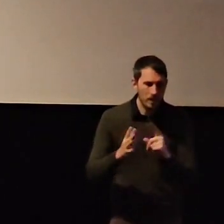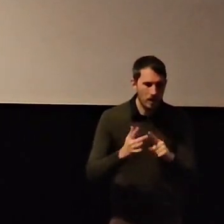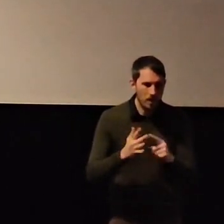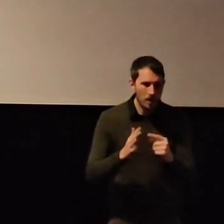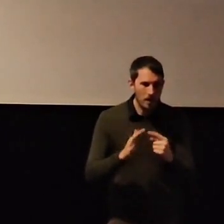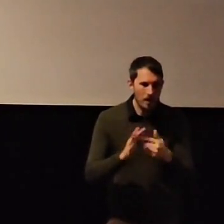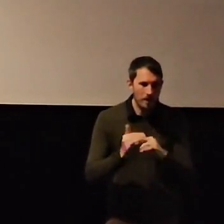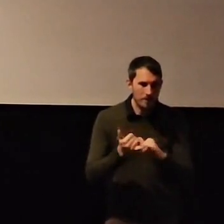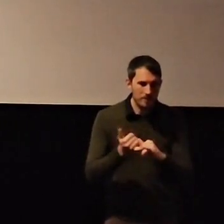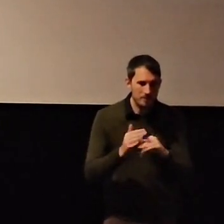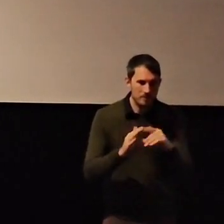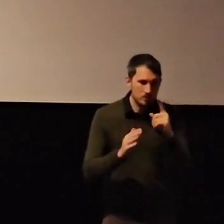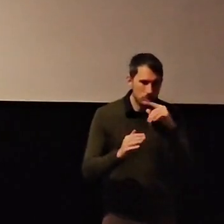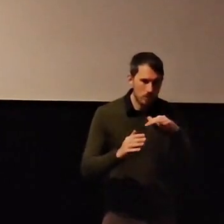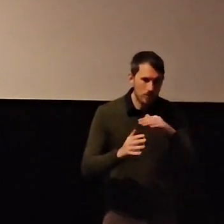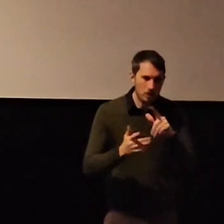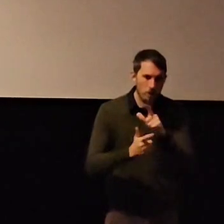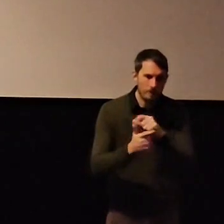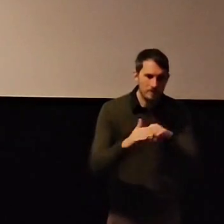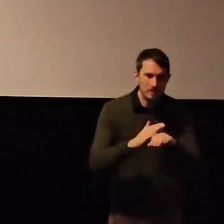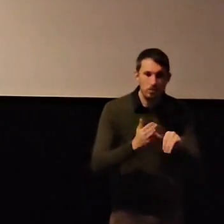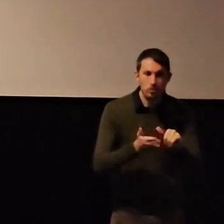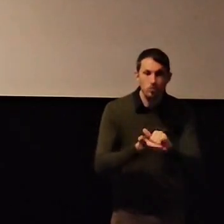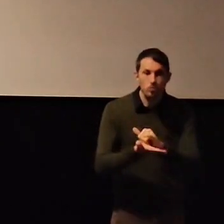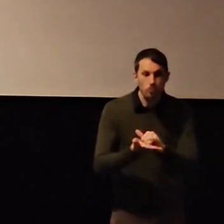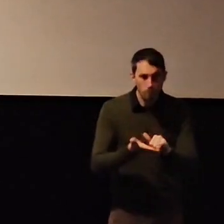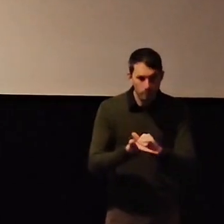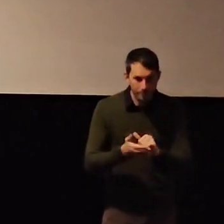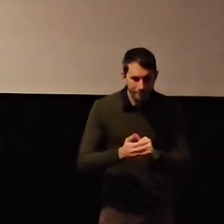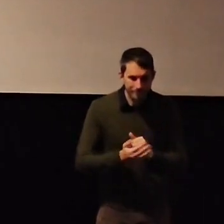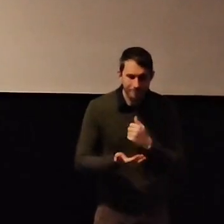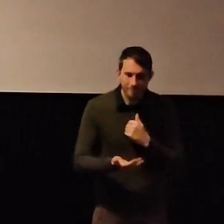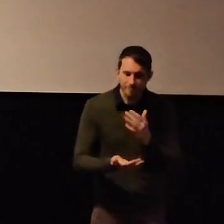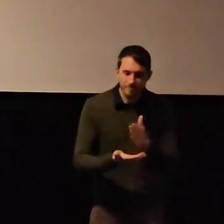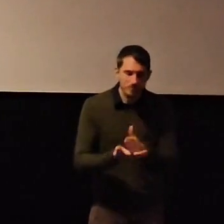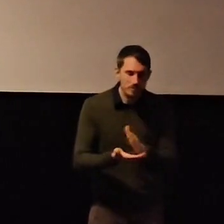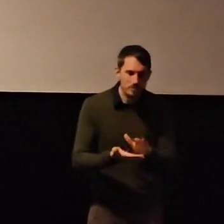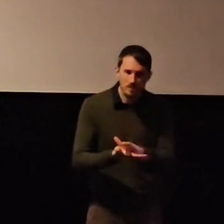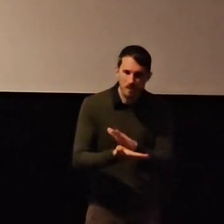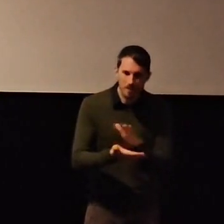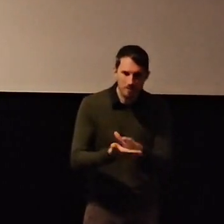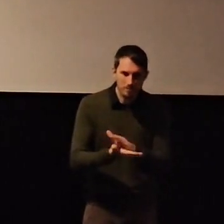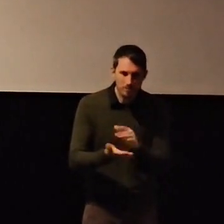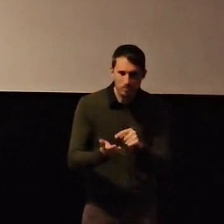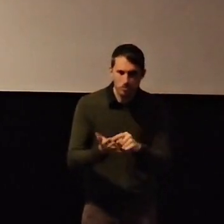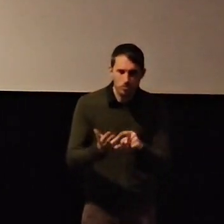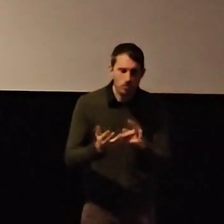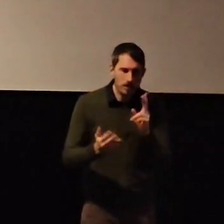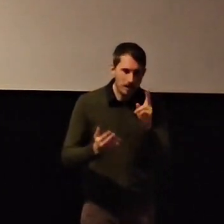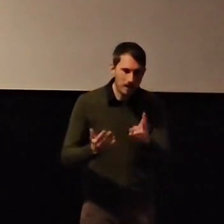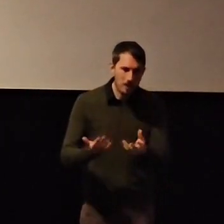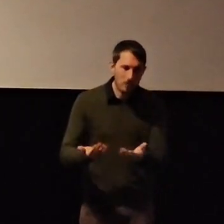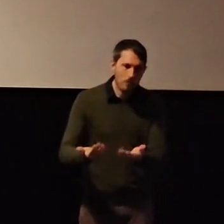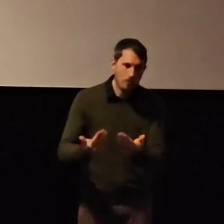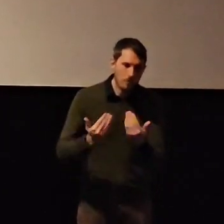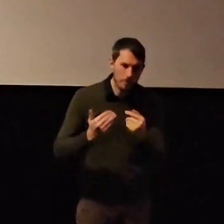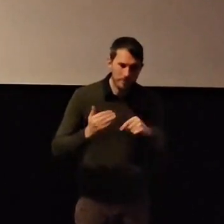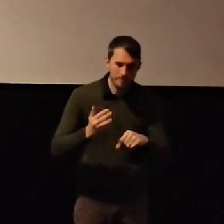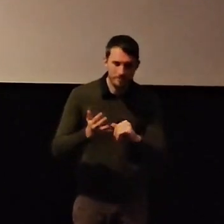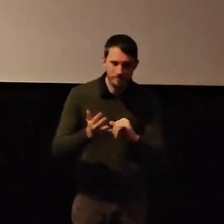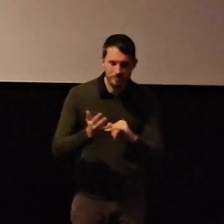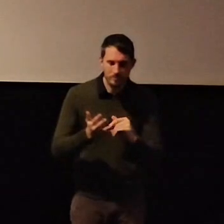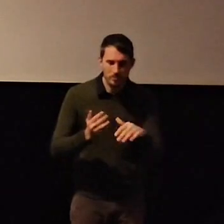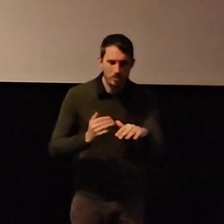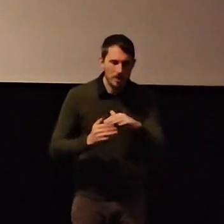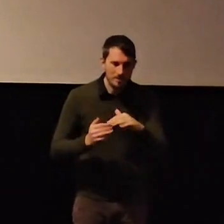and Society Conference in New York. And I'm absolutely delighted to be able to welcome her to this Society